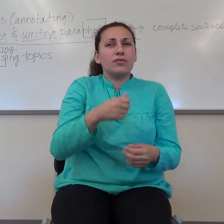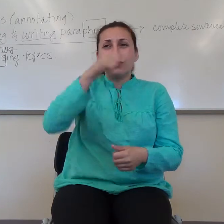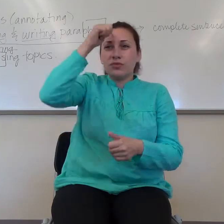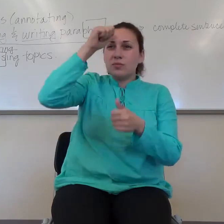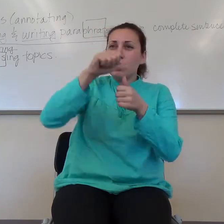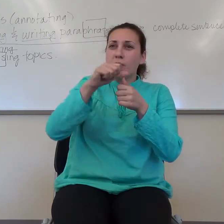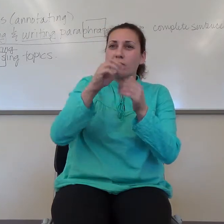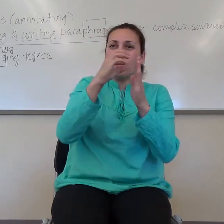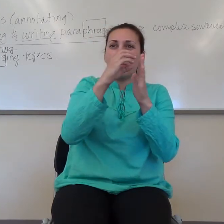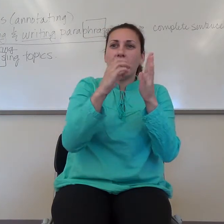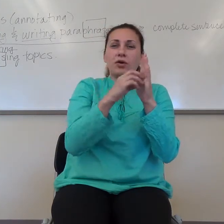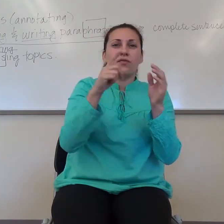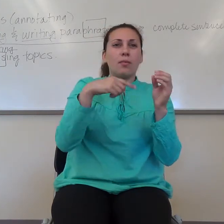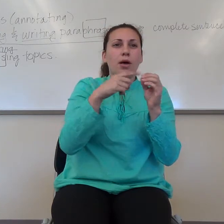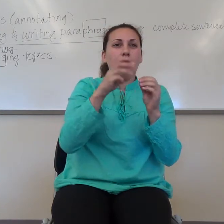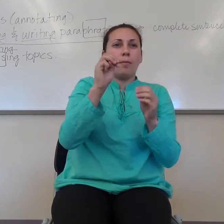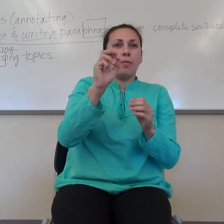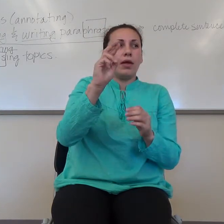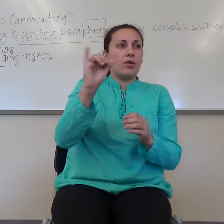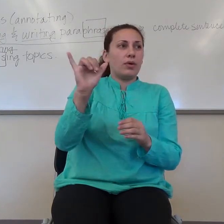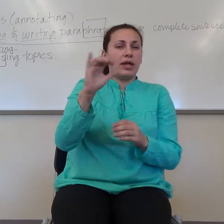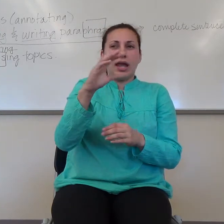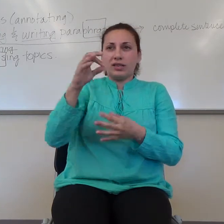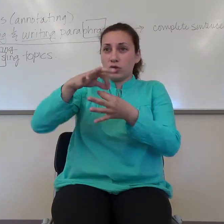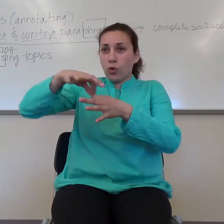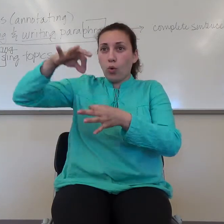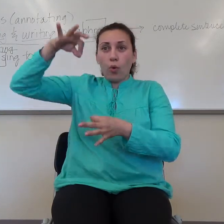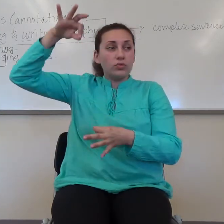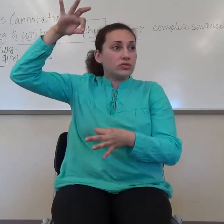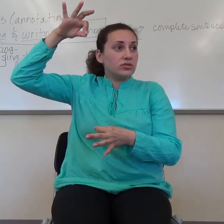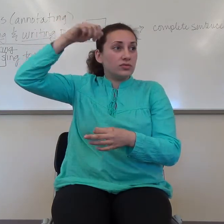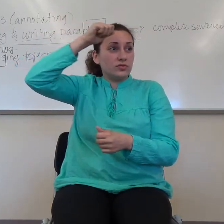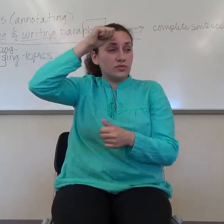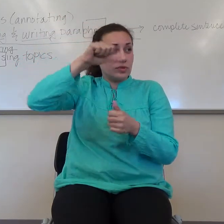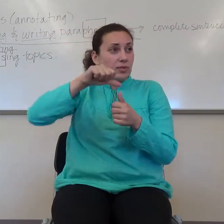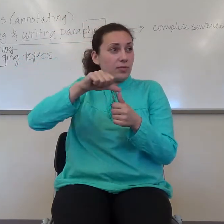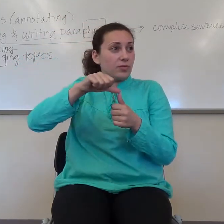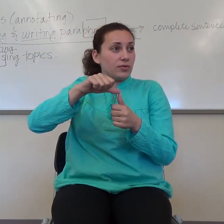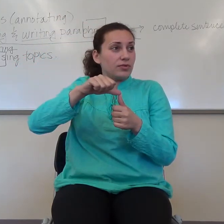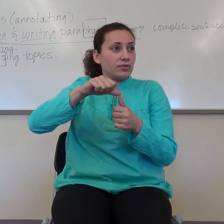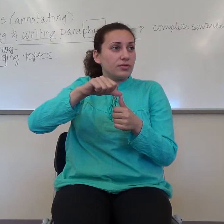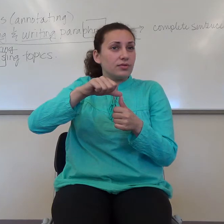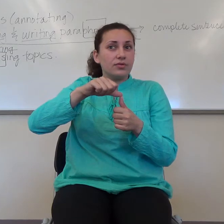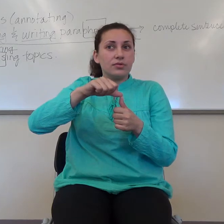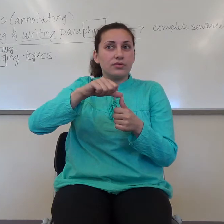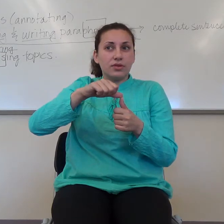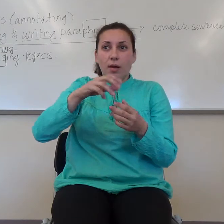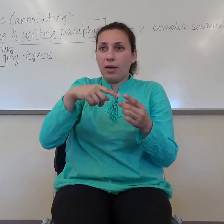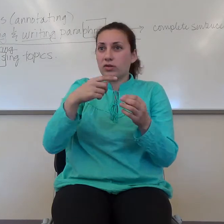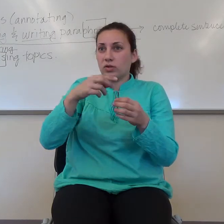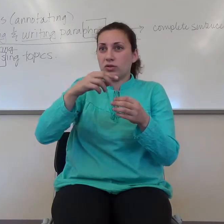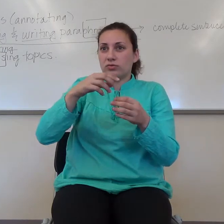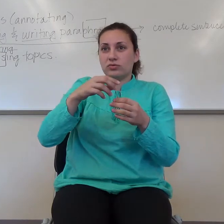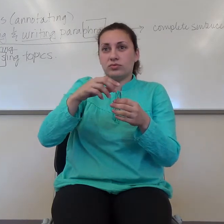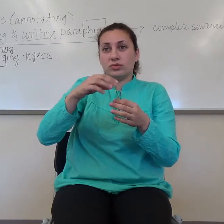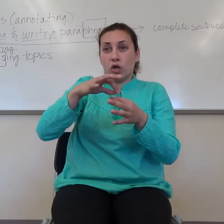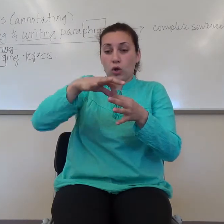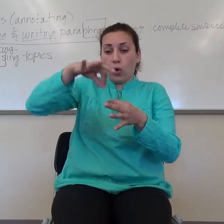and all that business about the ghost? Remember that paragraph that had all that stuff about the ghost? A lot of people, when